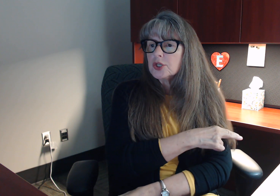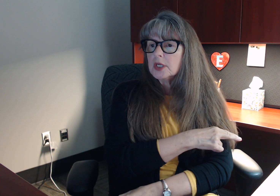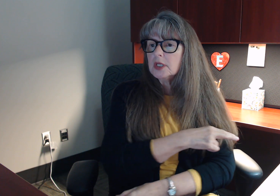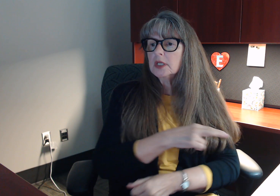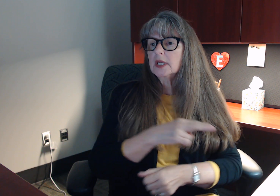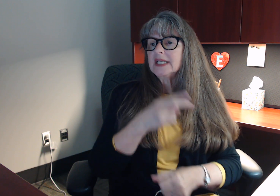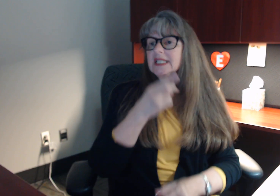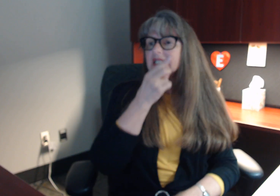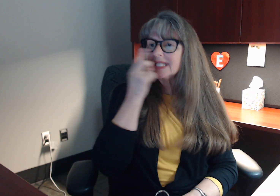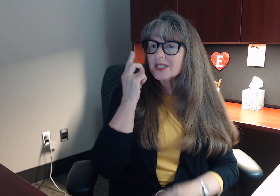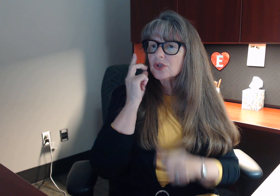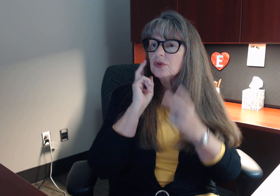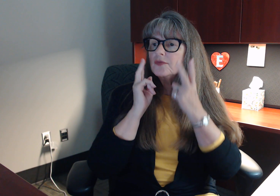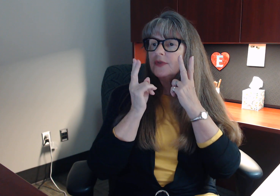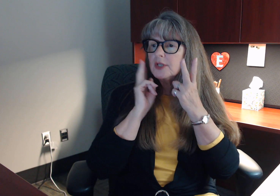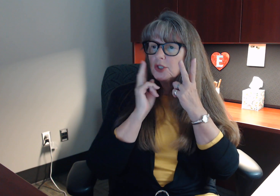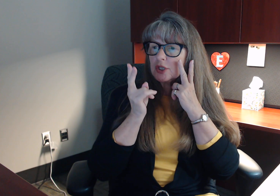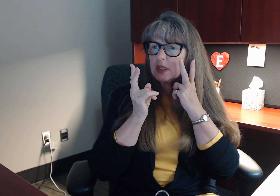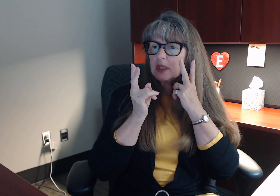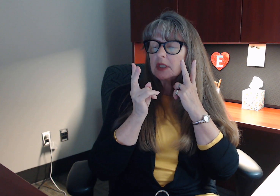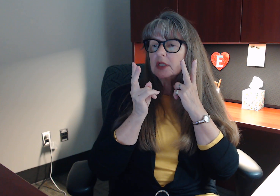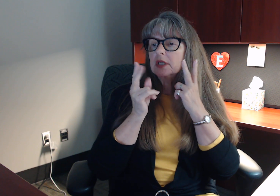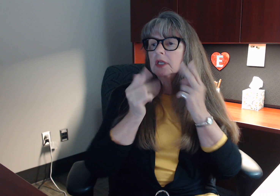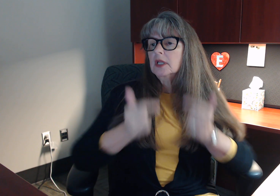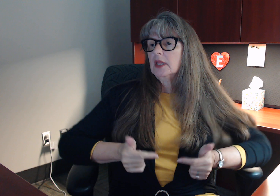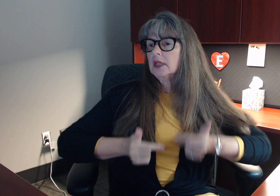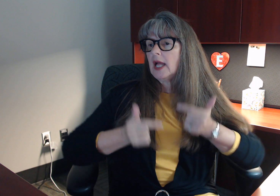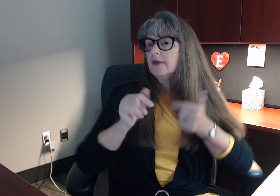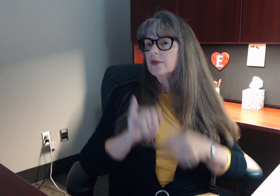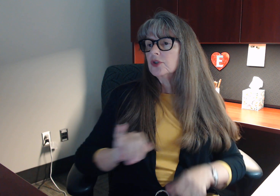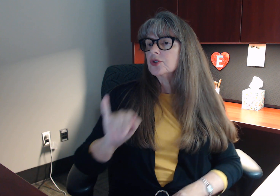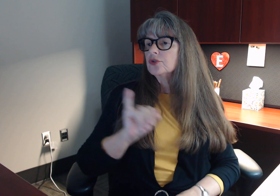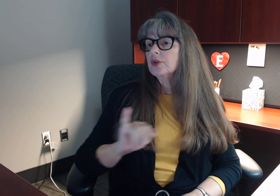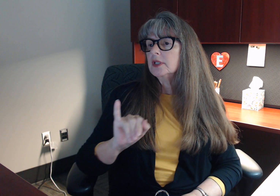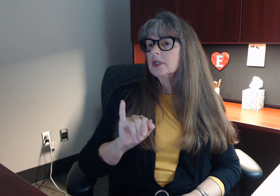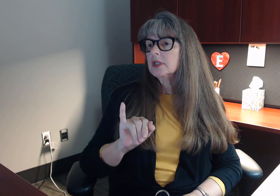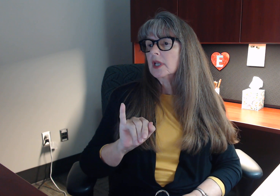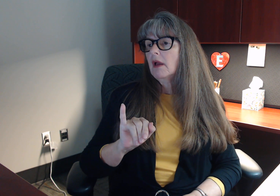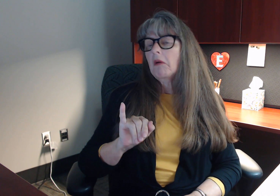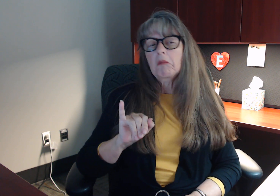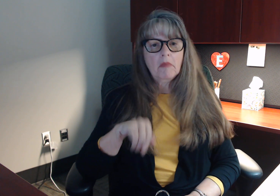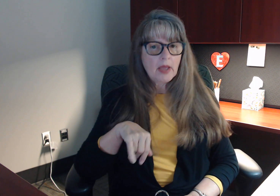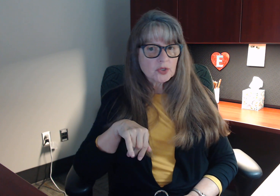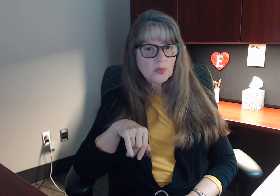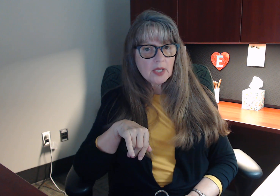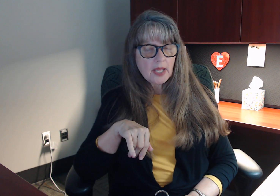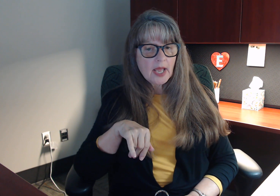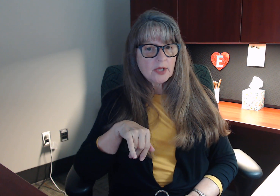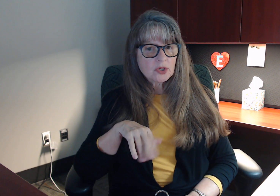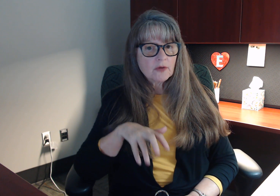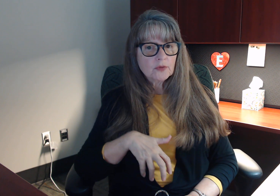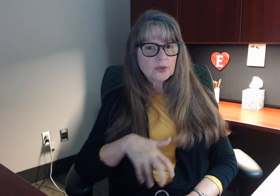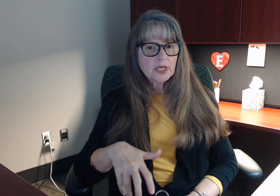hospitalization, dental, vision, life insurance, as well as